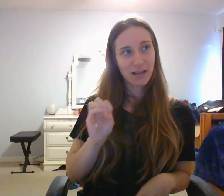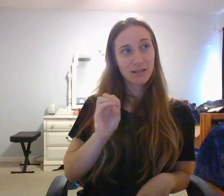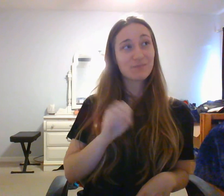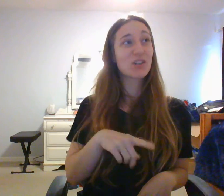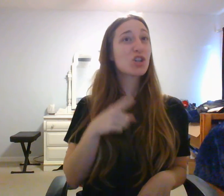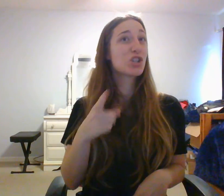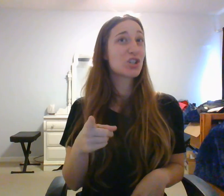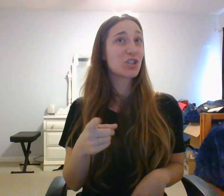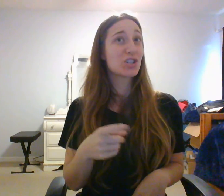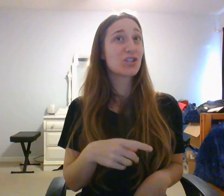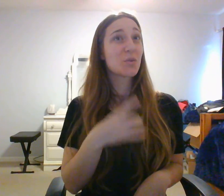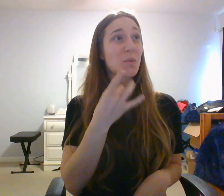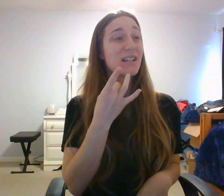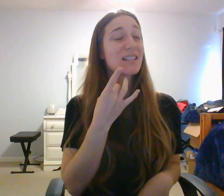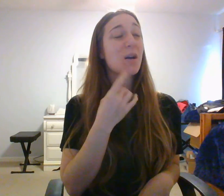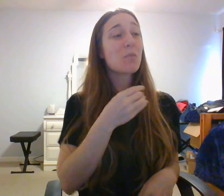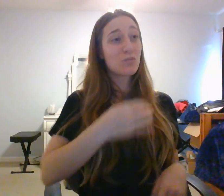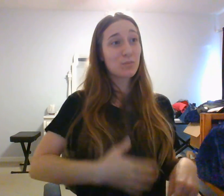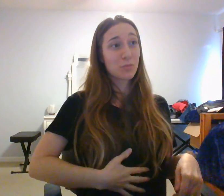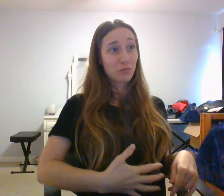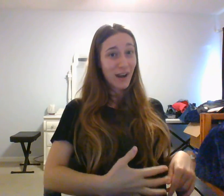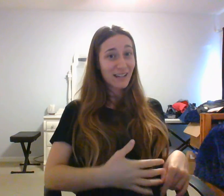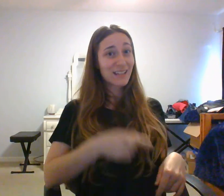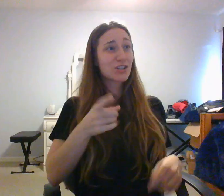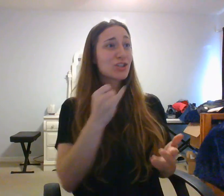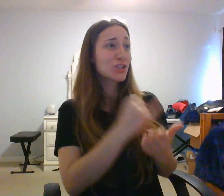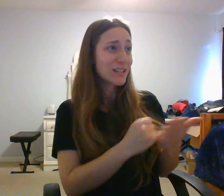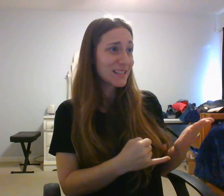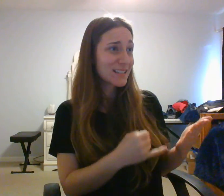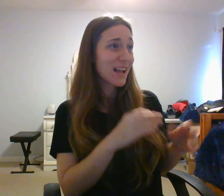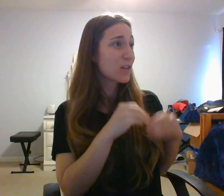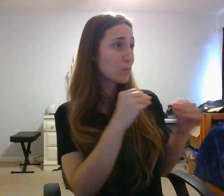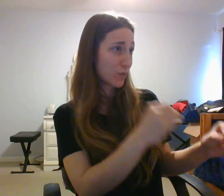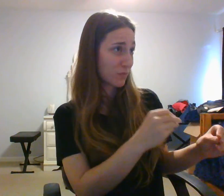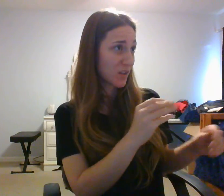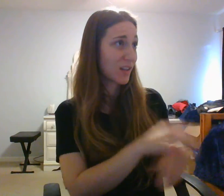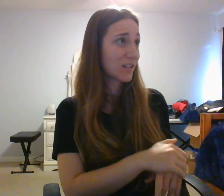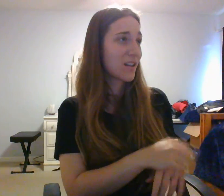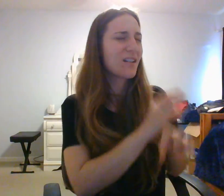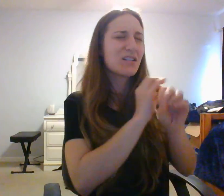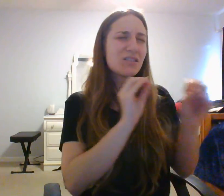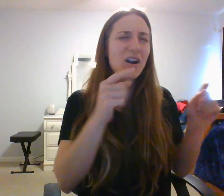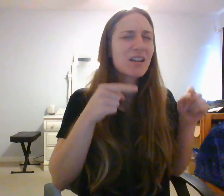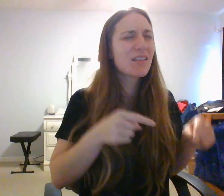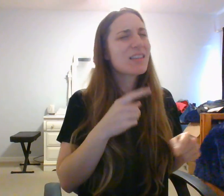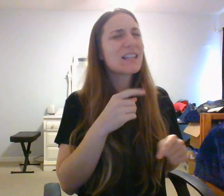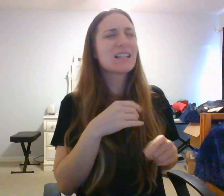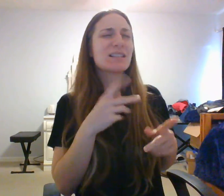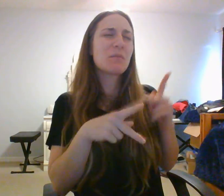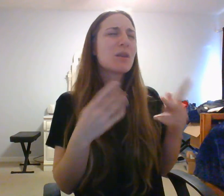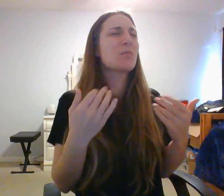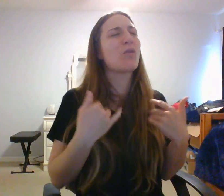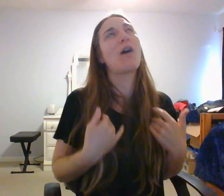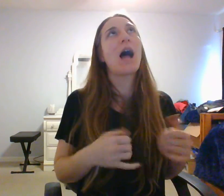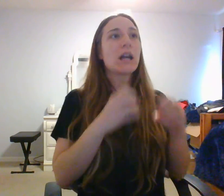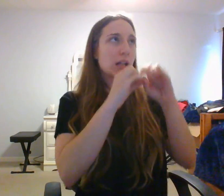that designed the Freedom Rides. And none of these people came with political design and with clear thought. No.